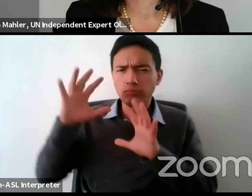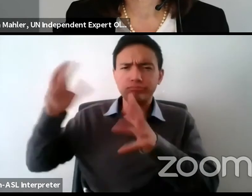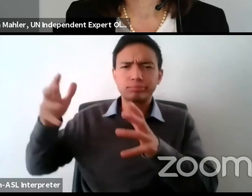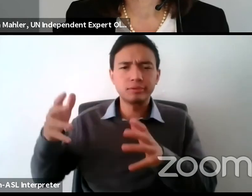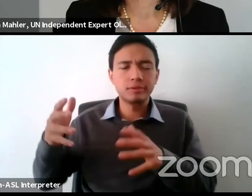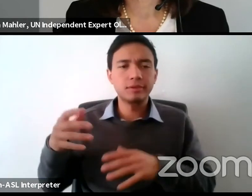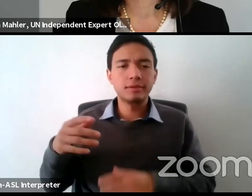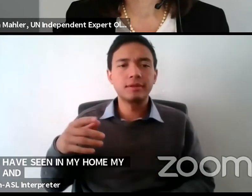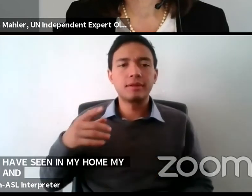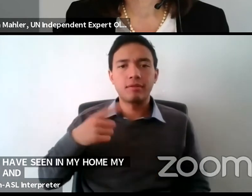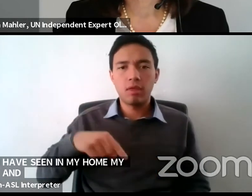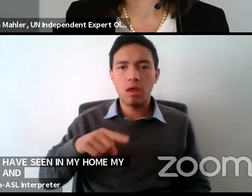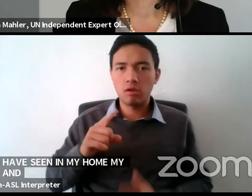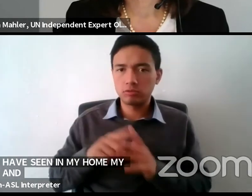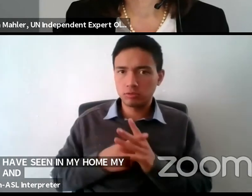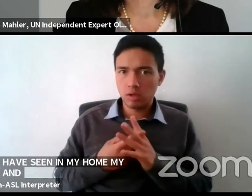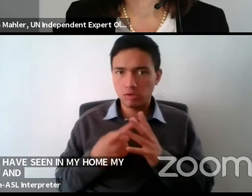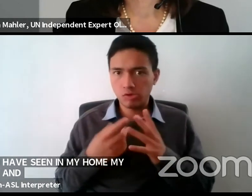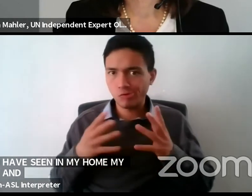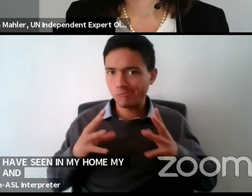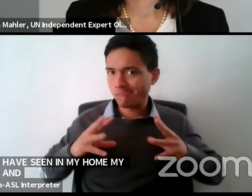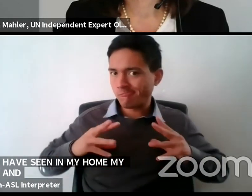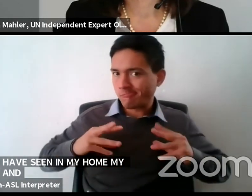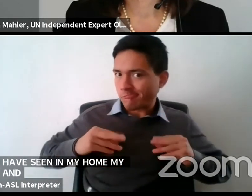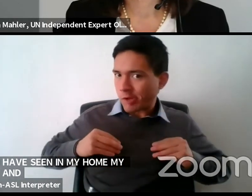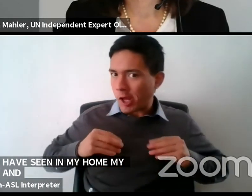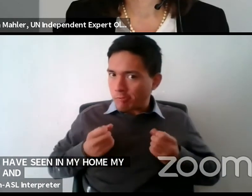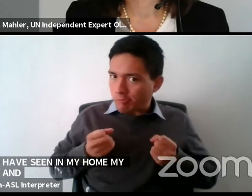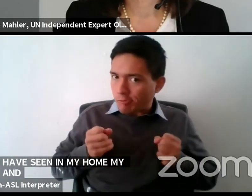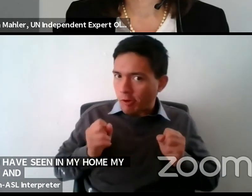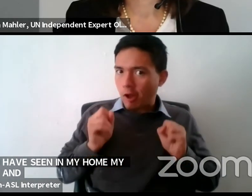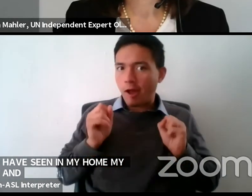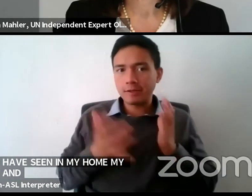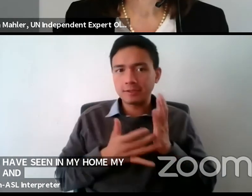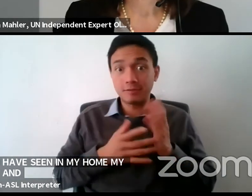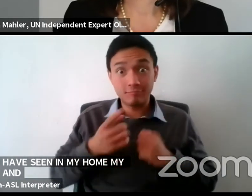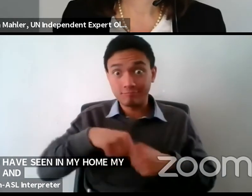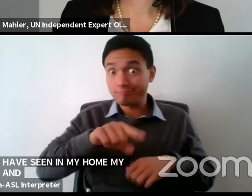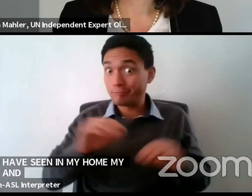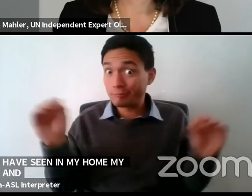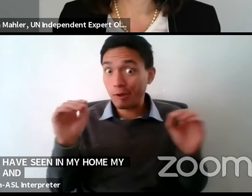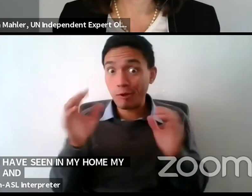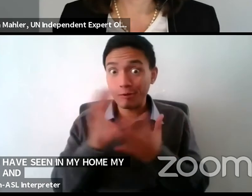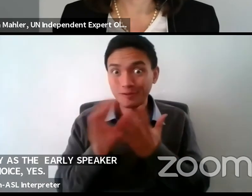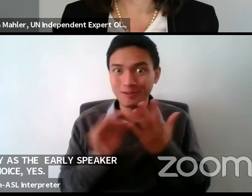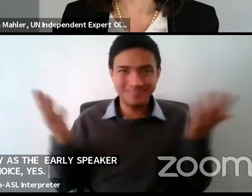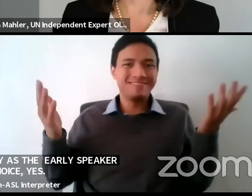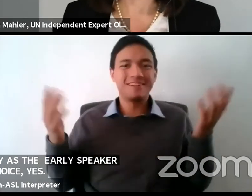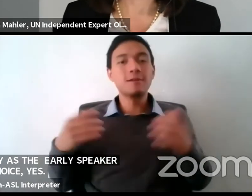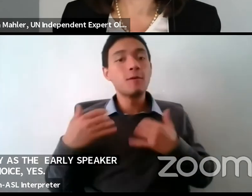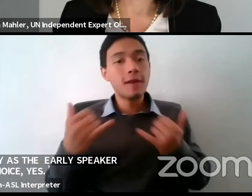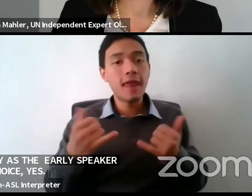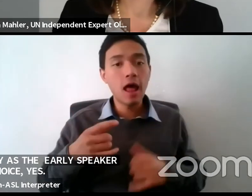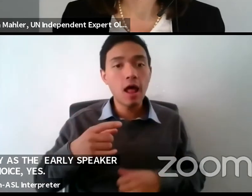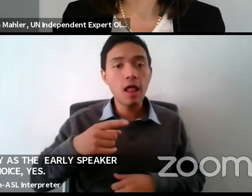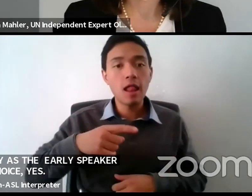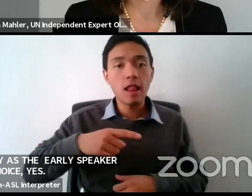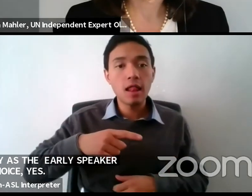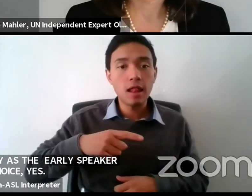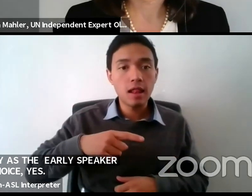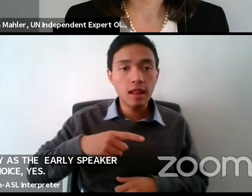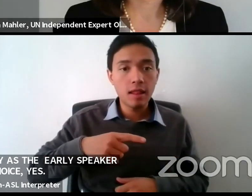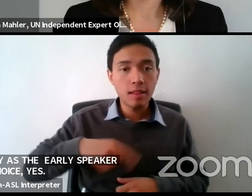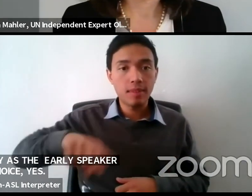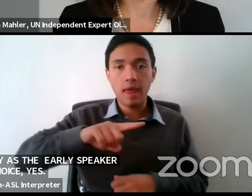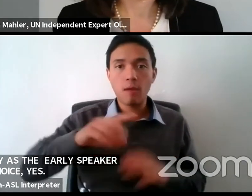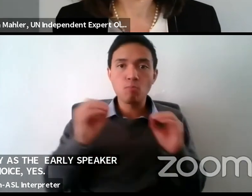my earlier speaker said, that we had no choice. Yes, so I have seen them now more glued to gadgets